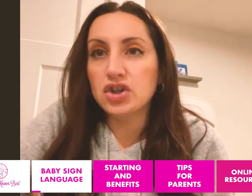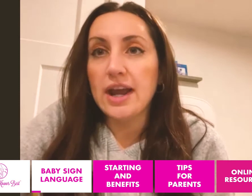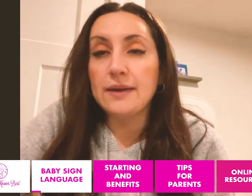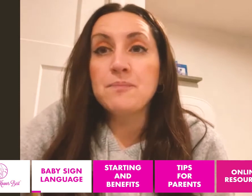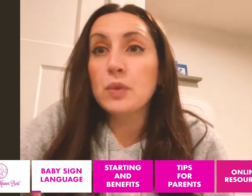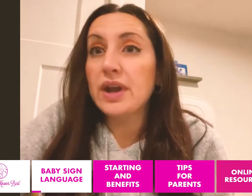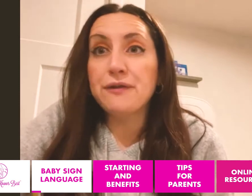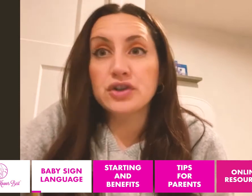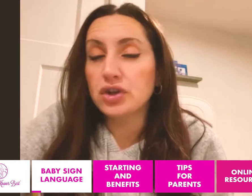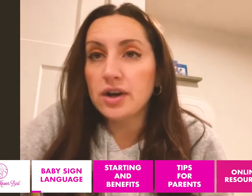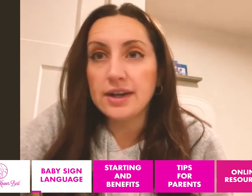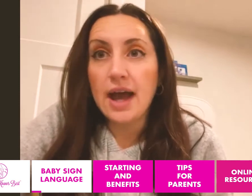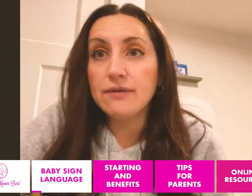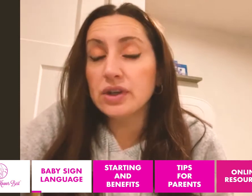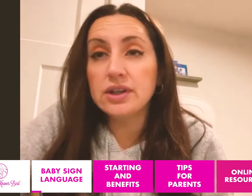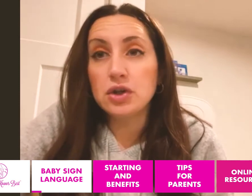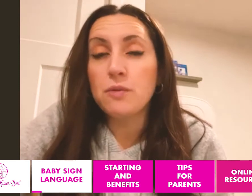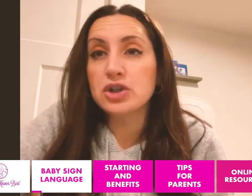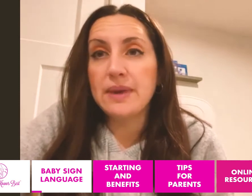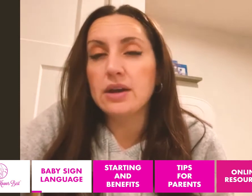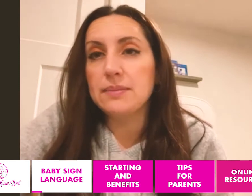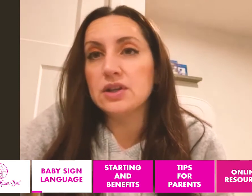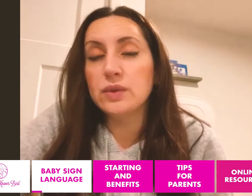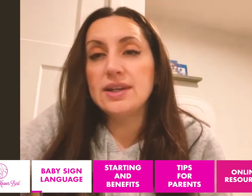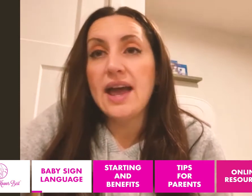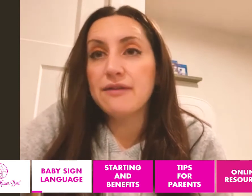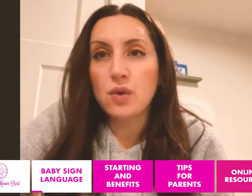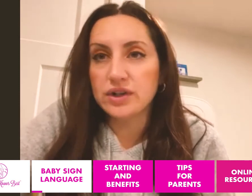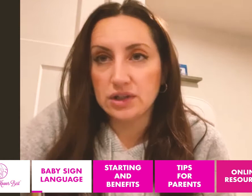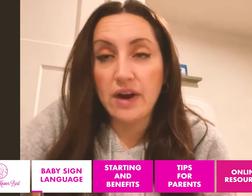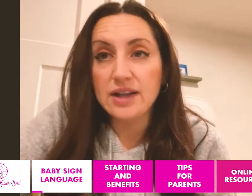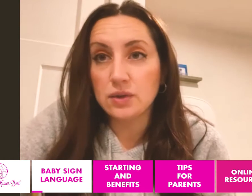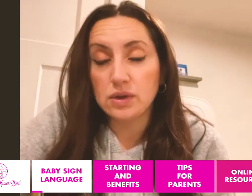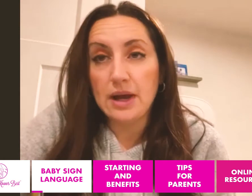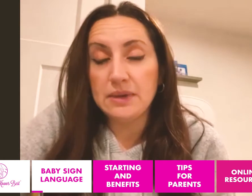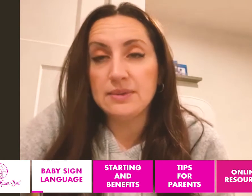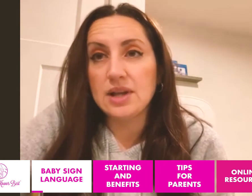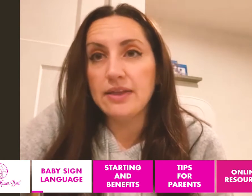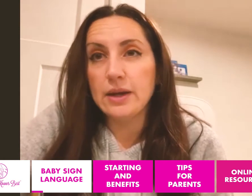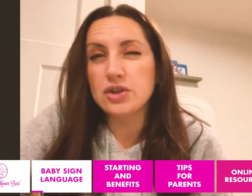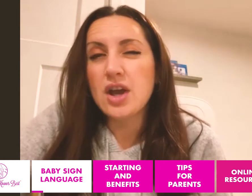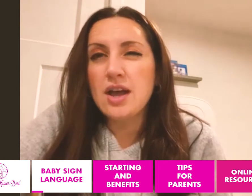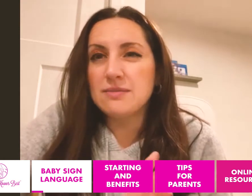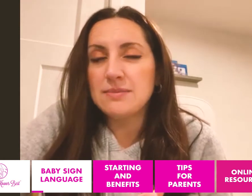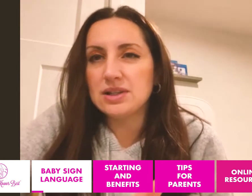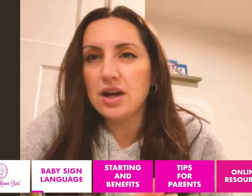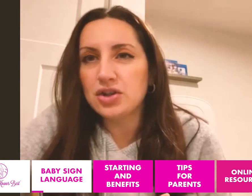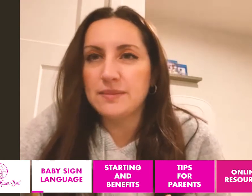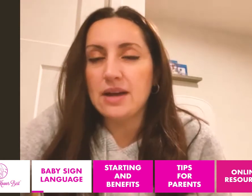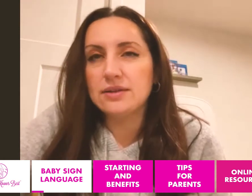And when I first started, I really didn't know much about it because we didn't have a course in grad school about baby sign language. They